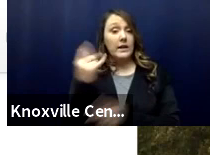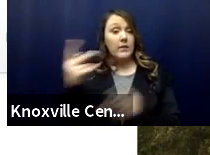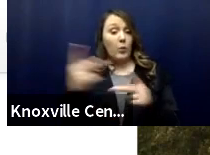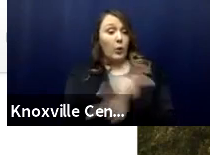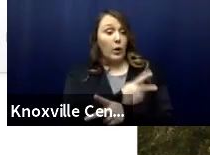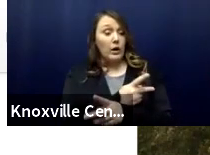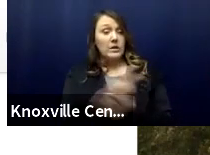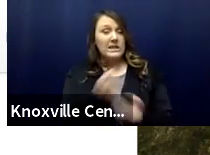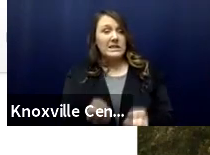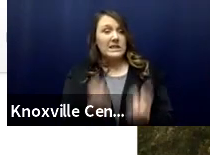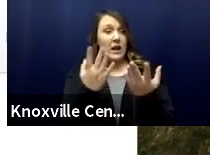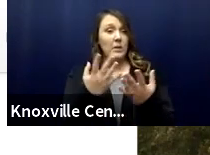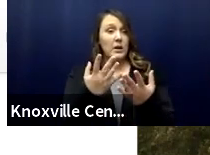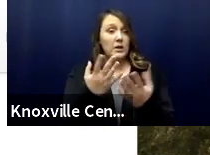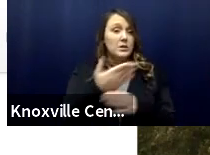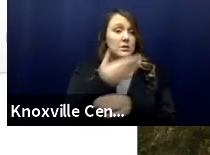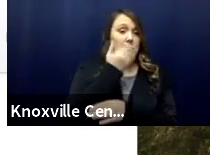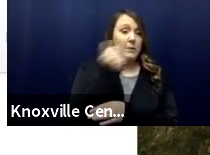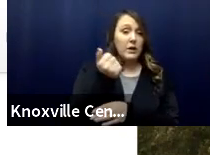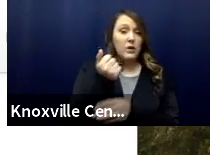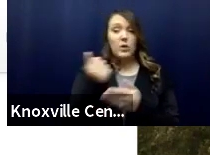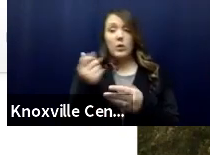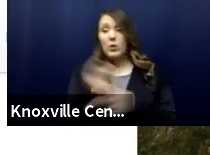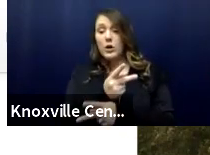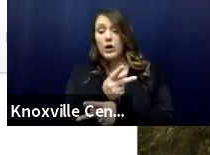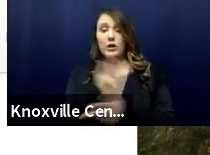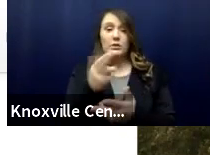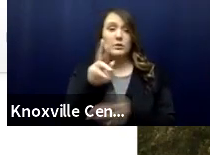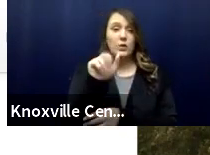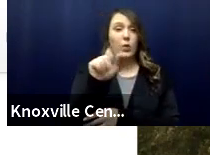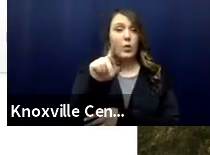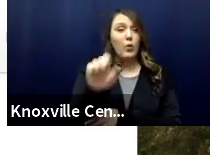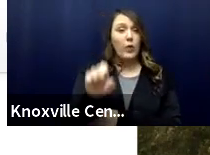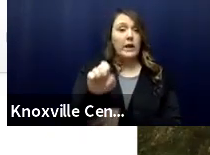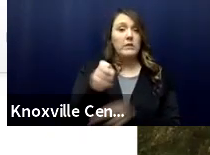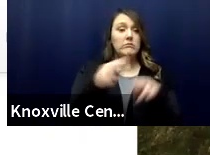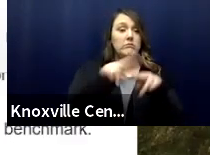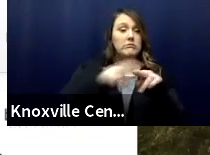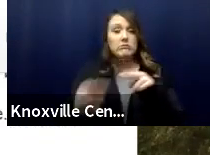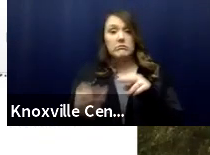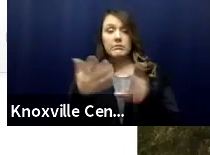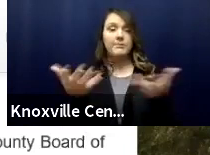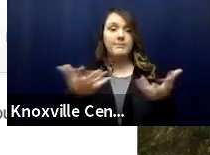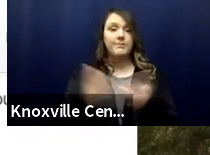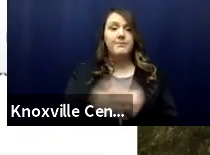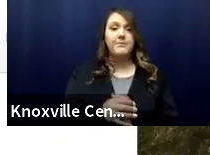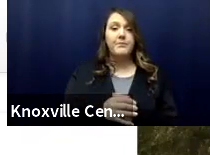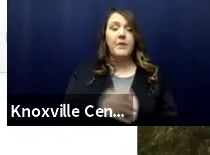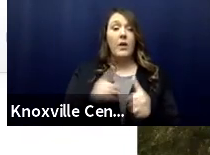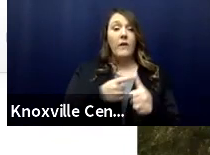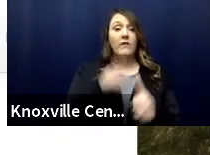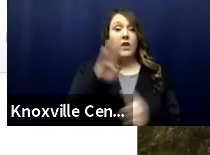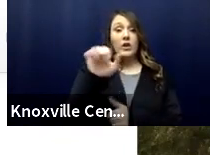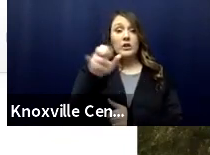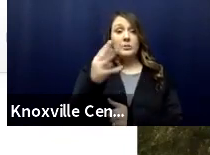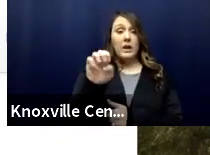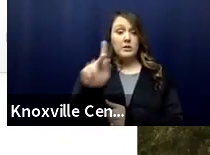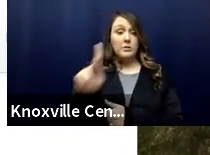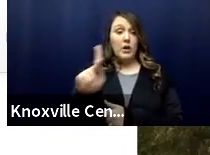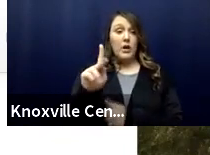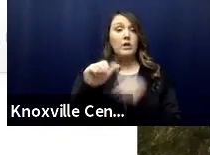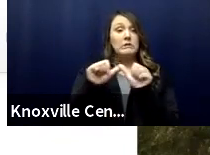much better or worse, and at what rate? Moving to the first benchmark, sustained reduction